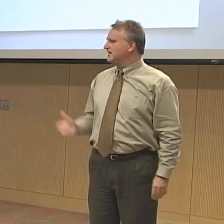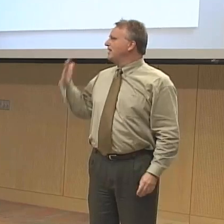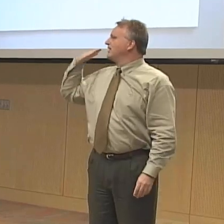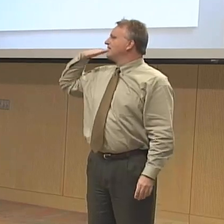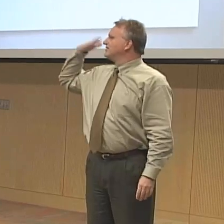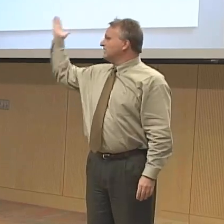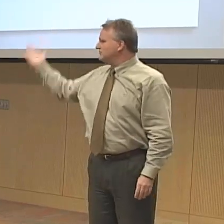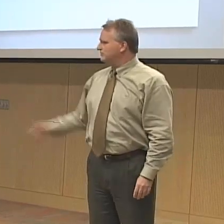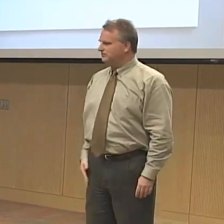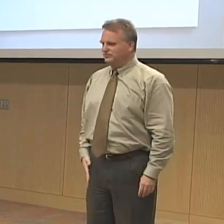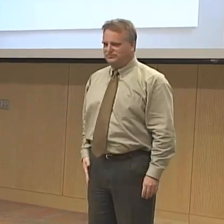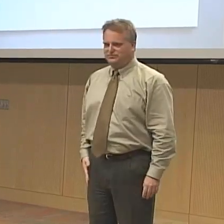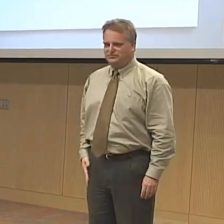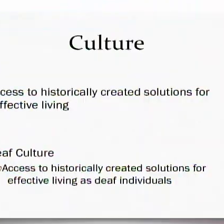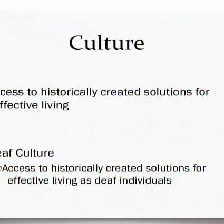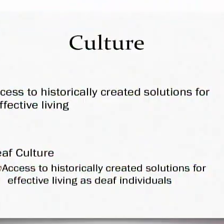them. Thank you so much.